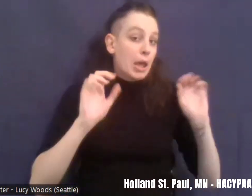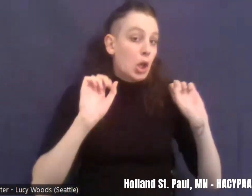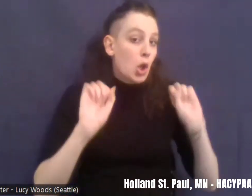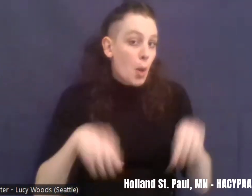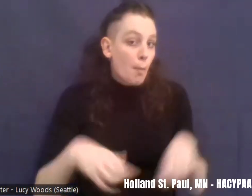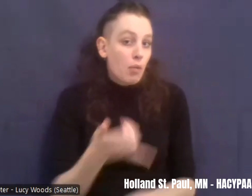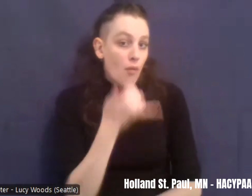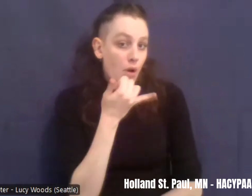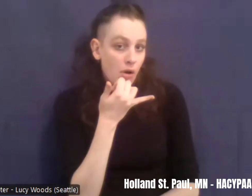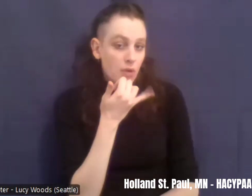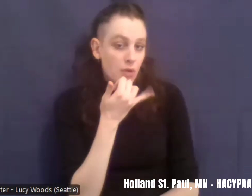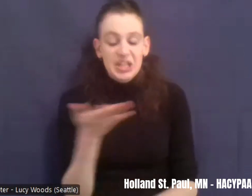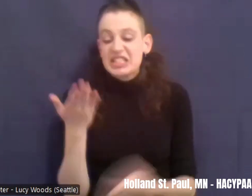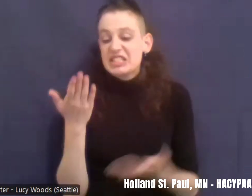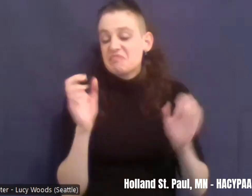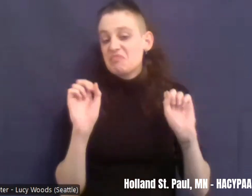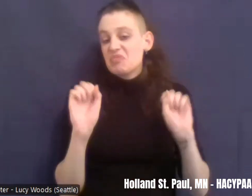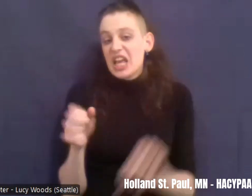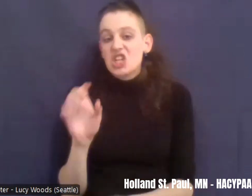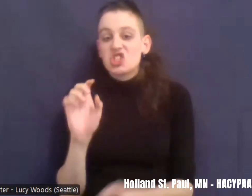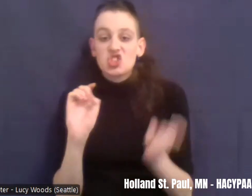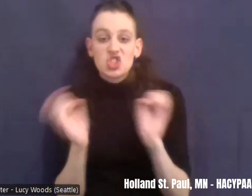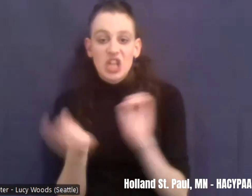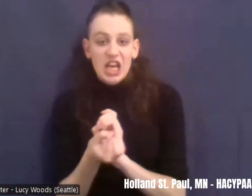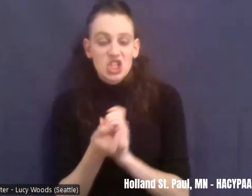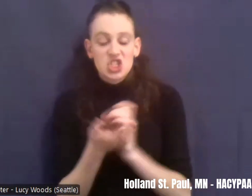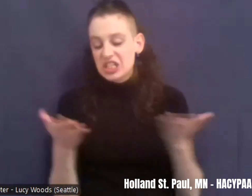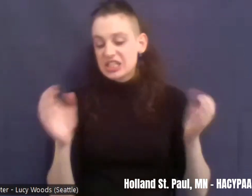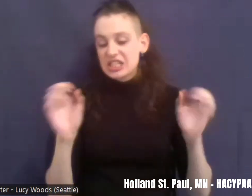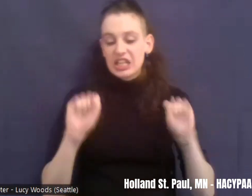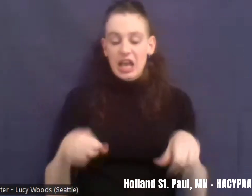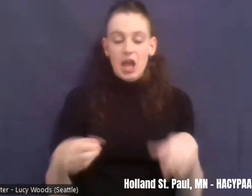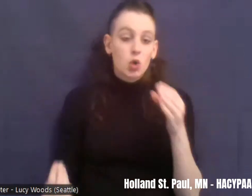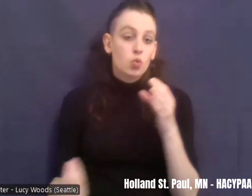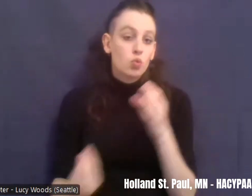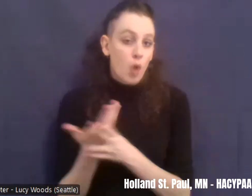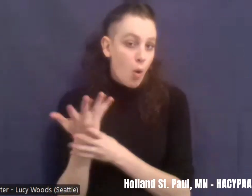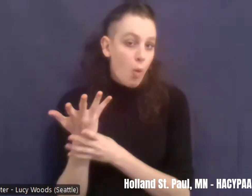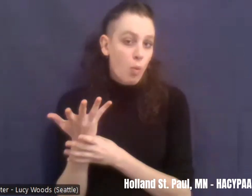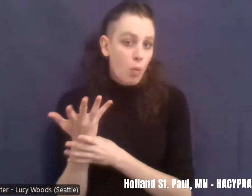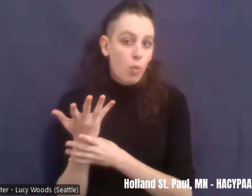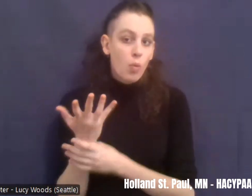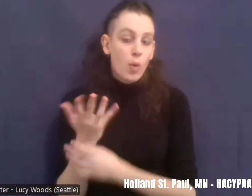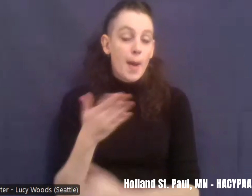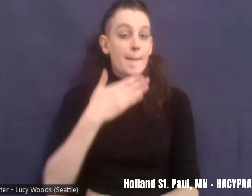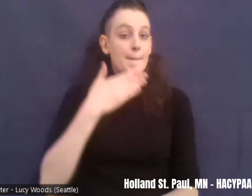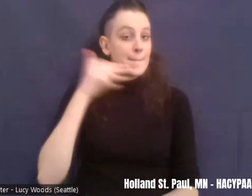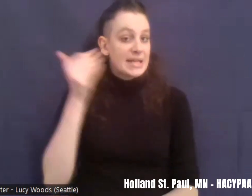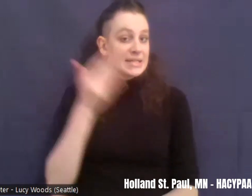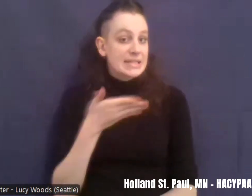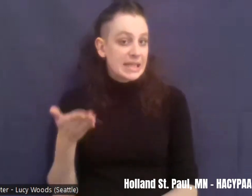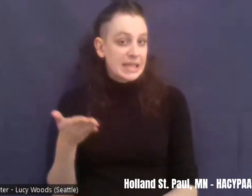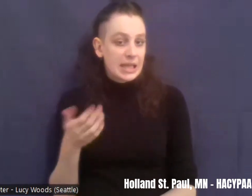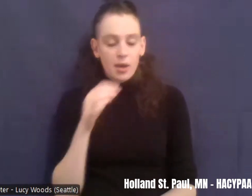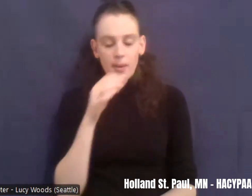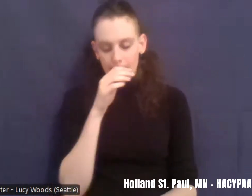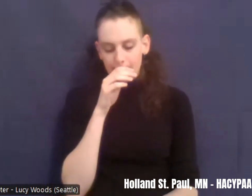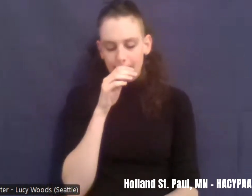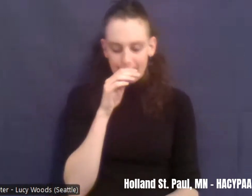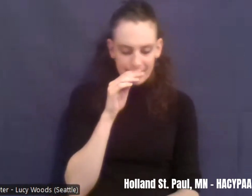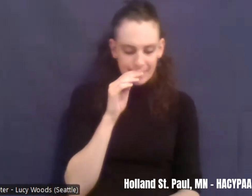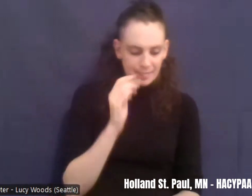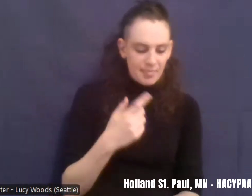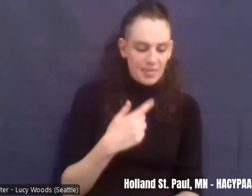things could change, things could grow. And the best thing is like I quit trying to like put my God